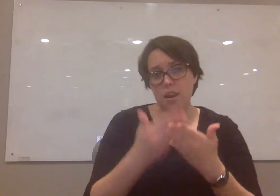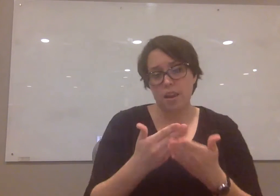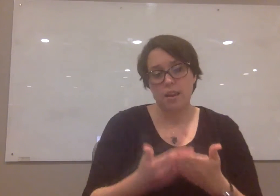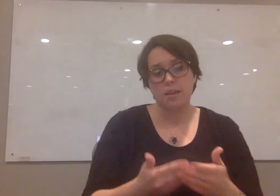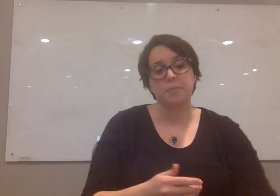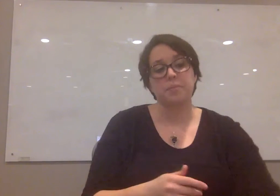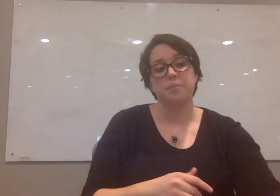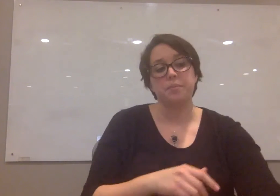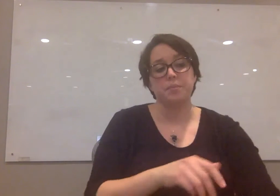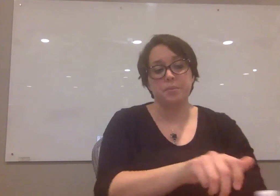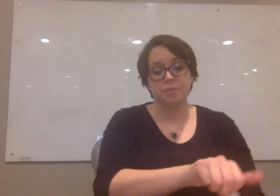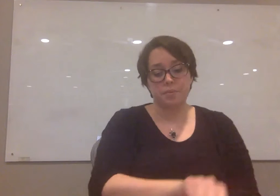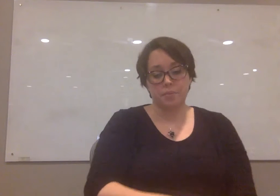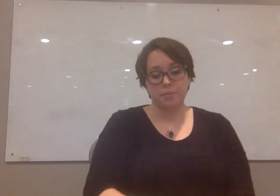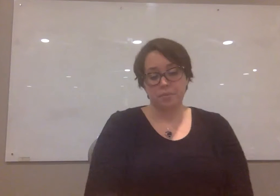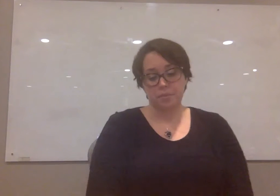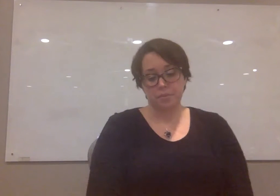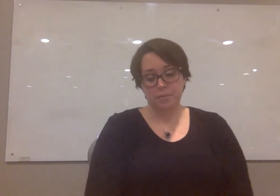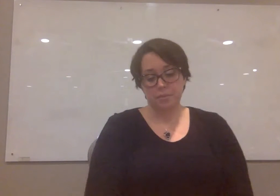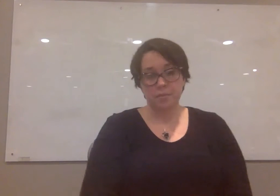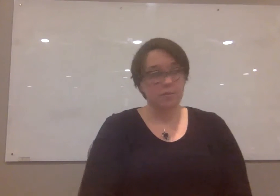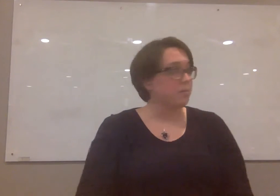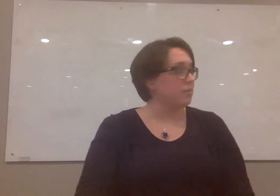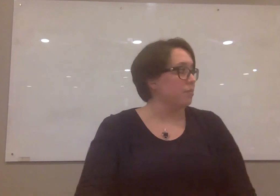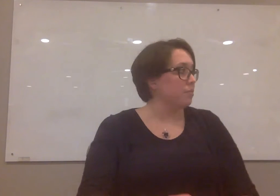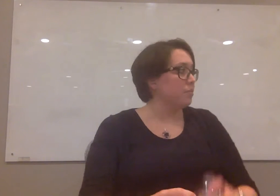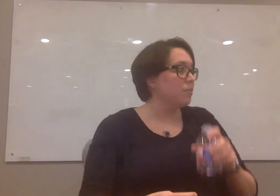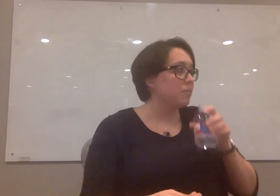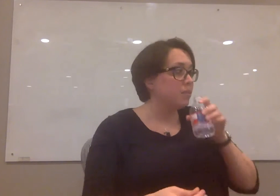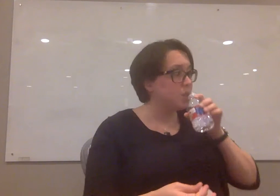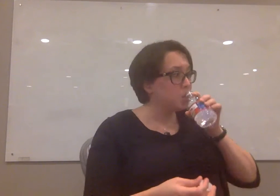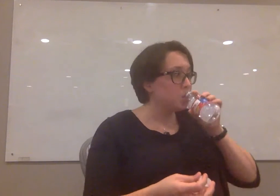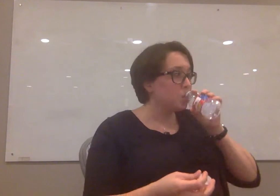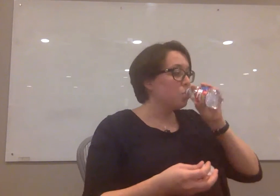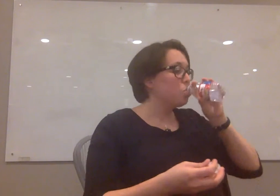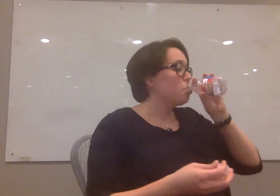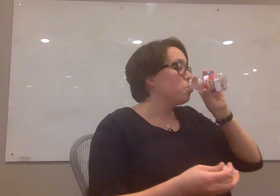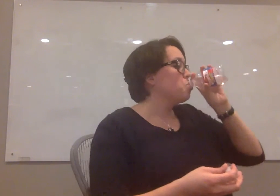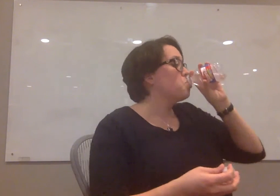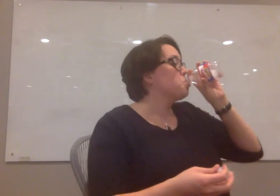cookie wrong and the name wrong, it's just like it is not there, which is the same as the process died.